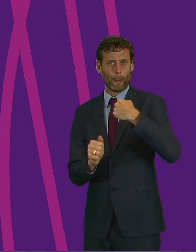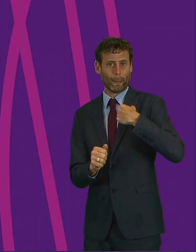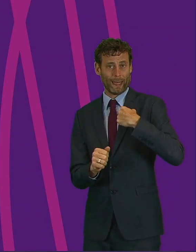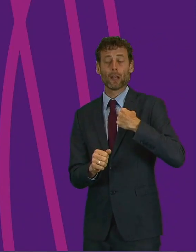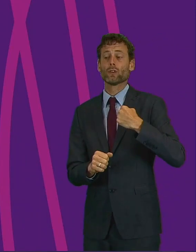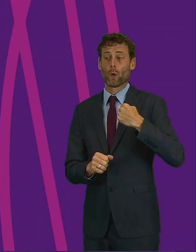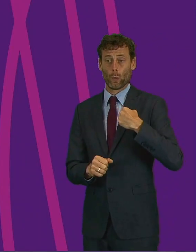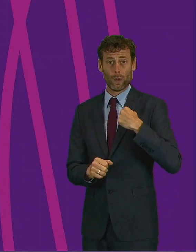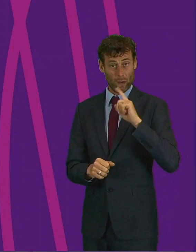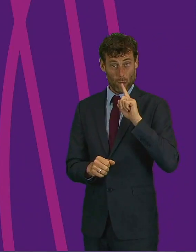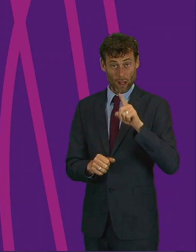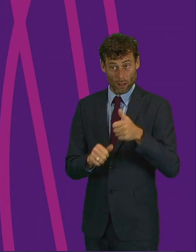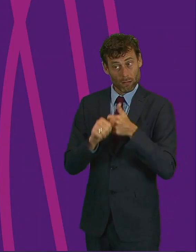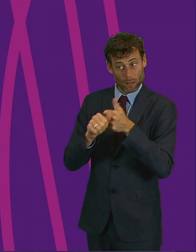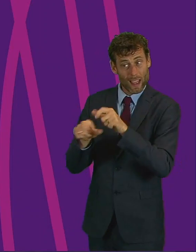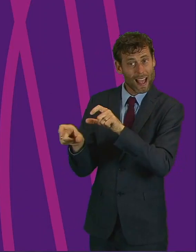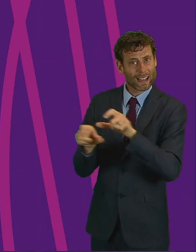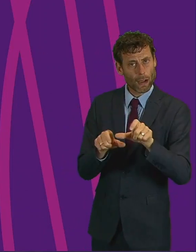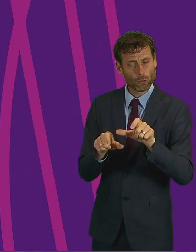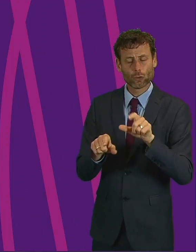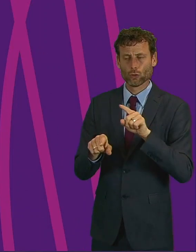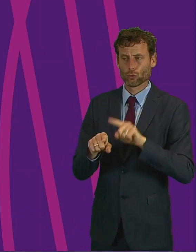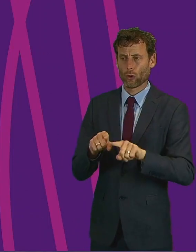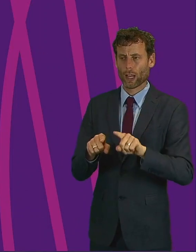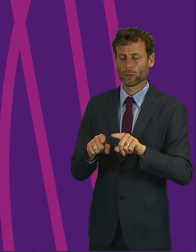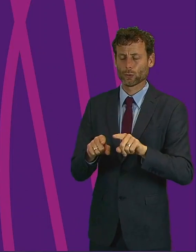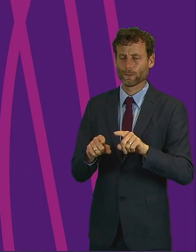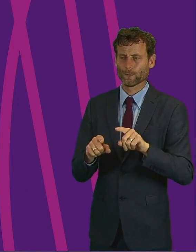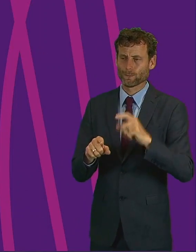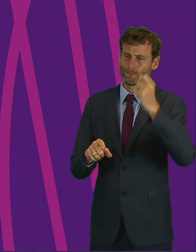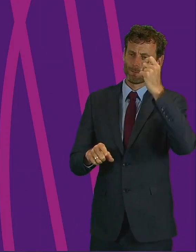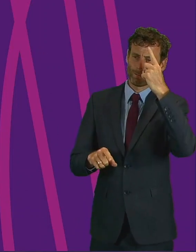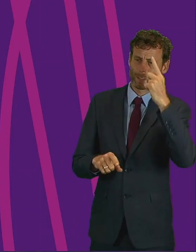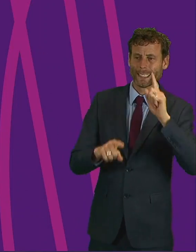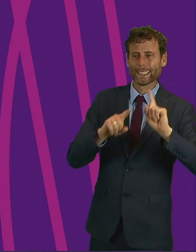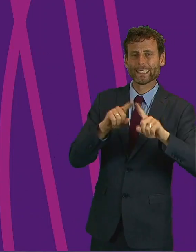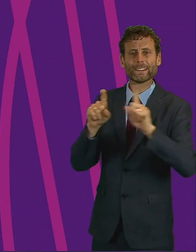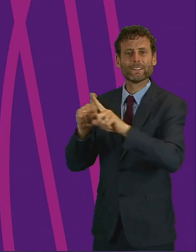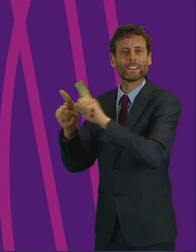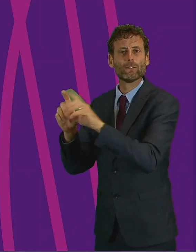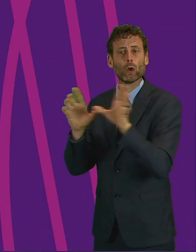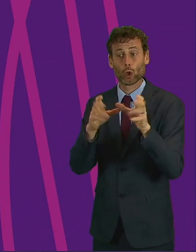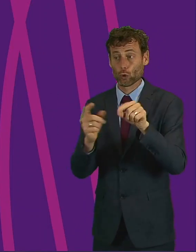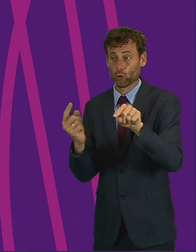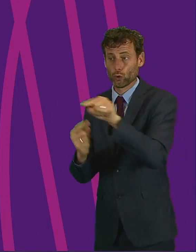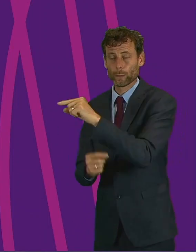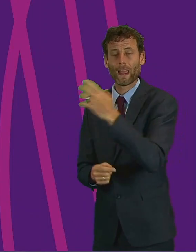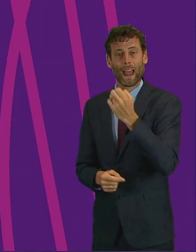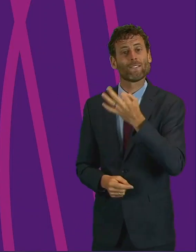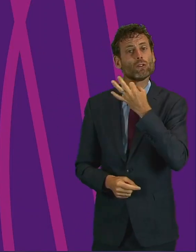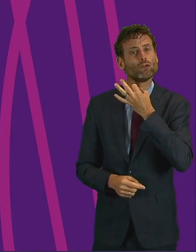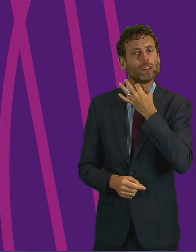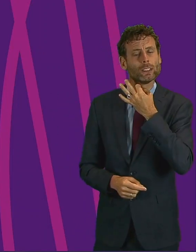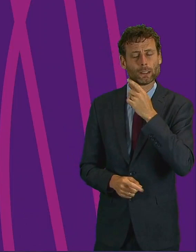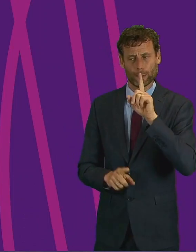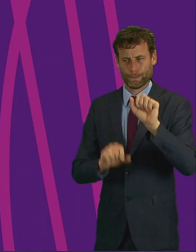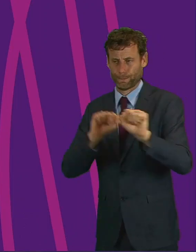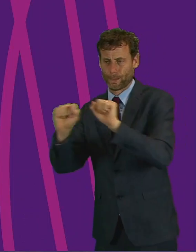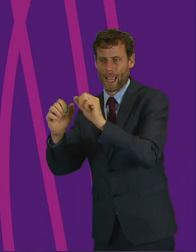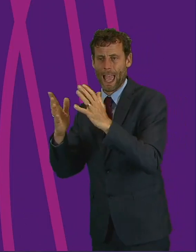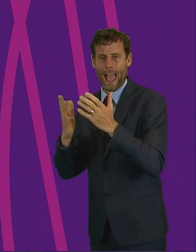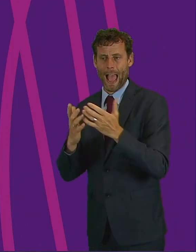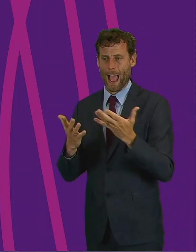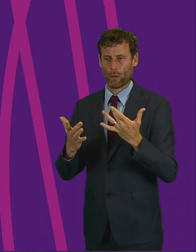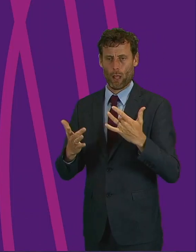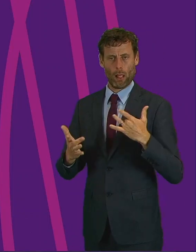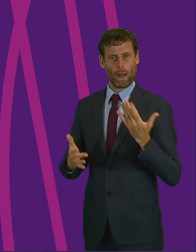in doing that, to try as far as possible recognising the risks that these groups still face of getting people back to some degree